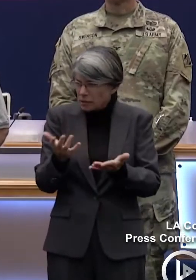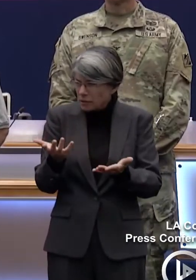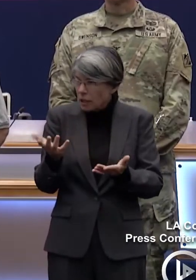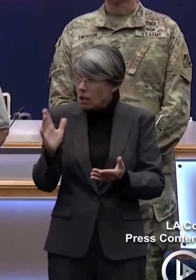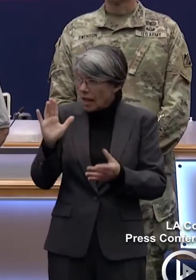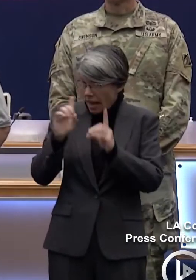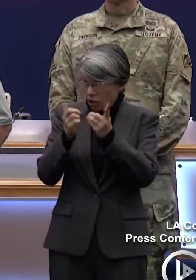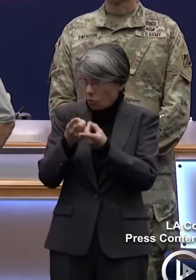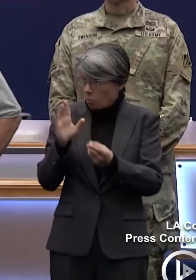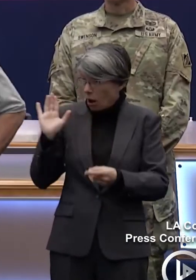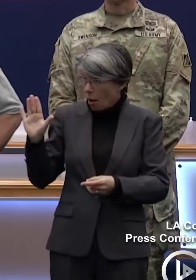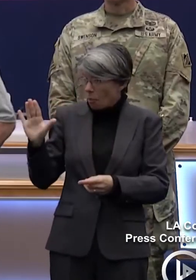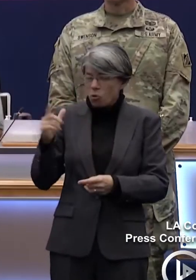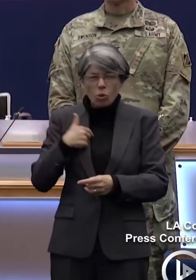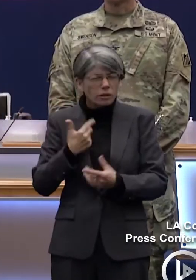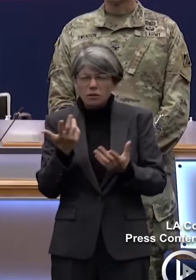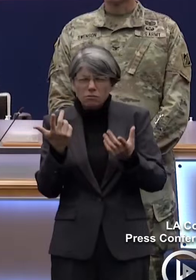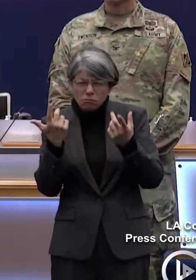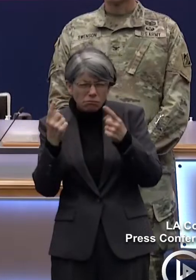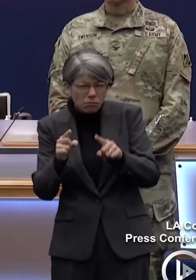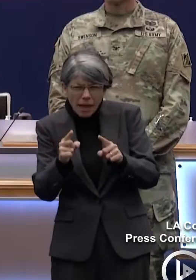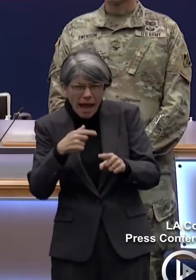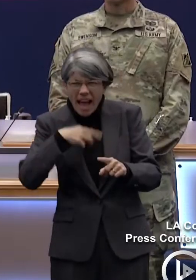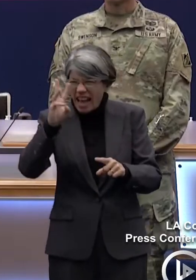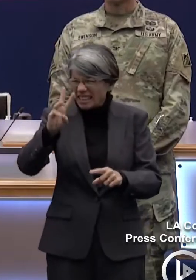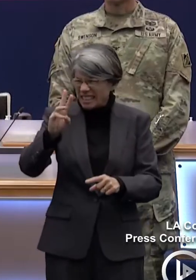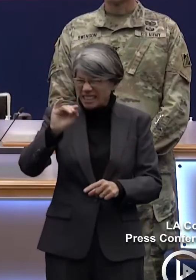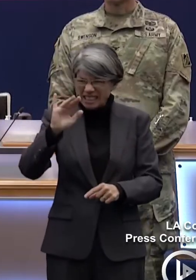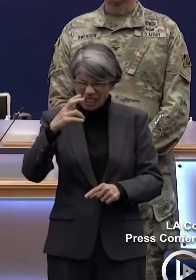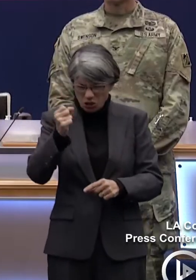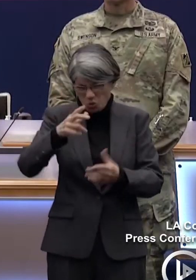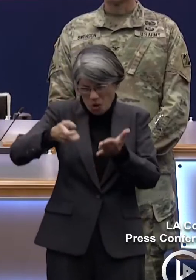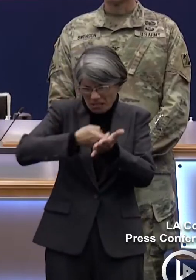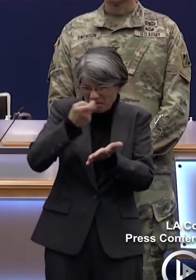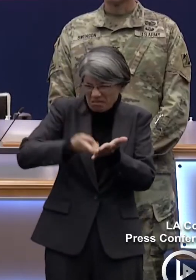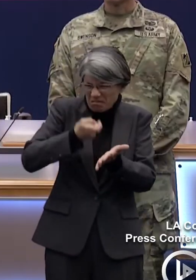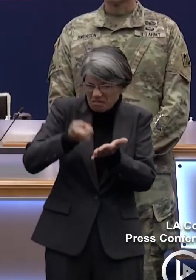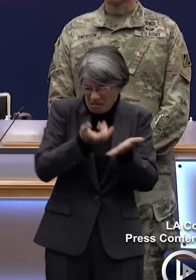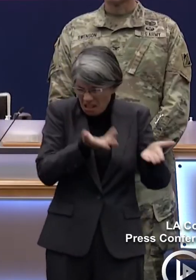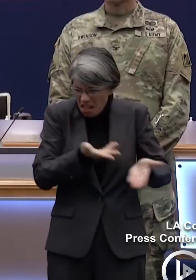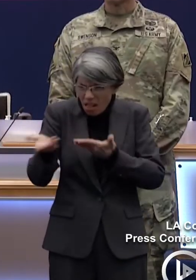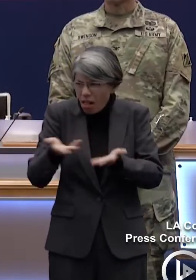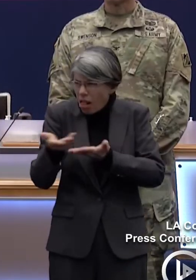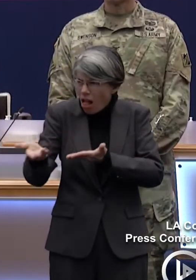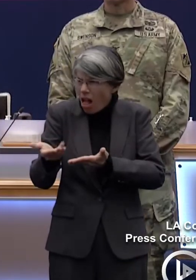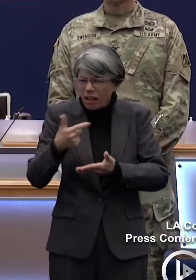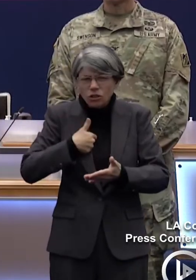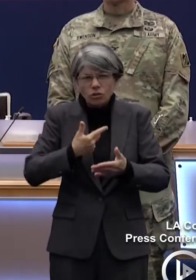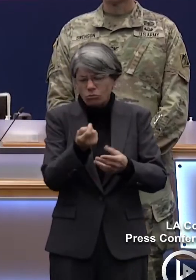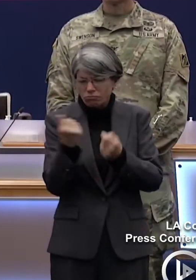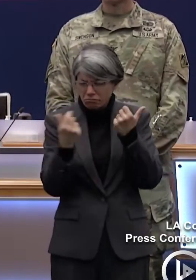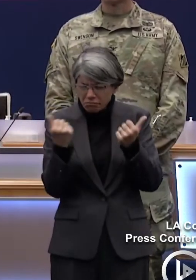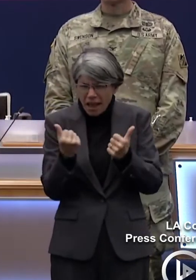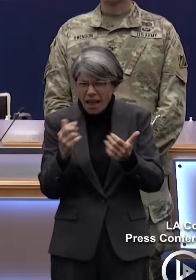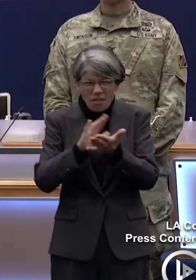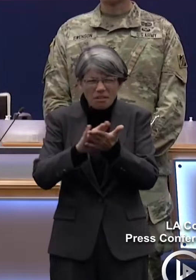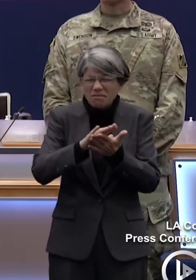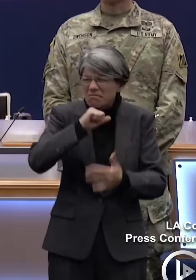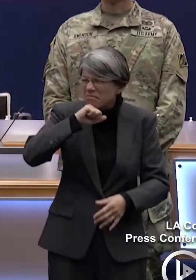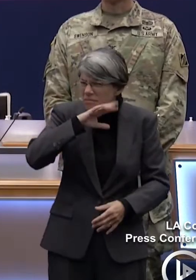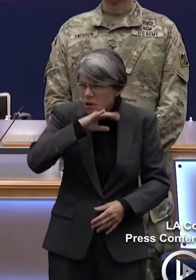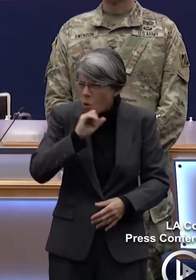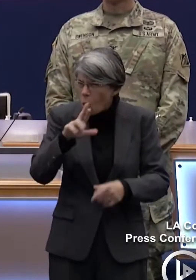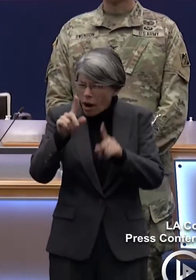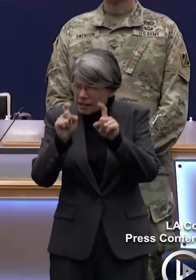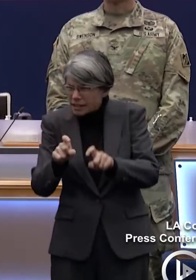your department's view, is that 6 inches of soil that will be removed enough to remove contaminants, or does there need to be